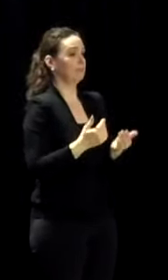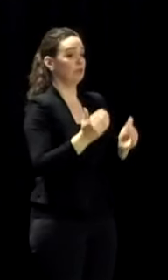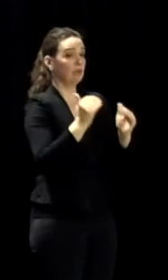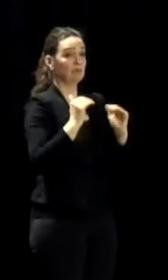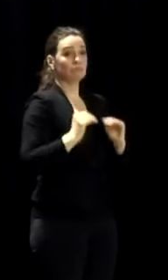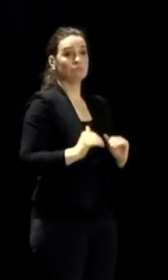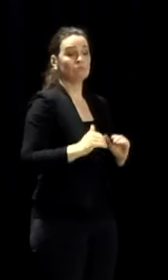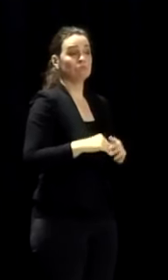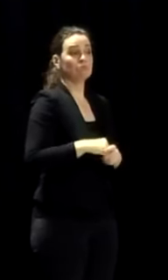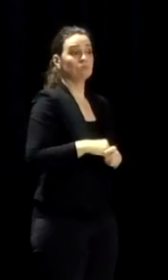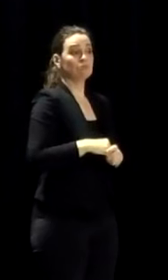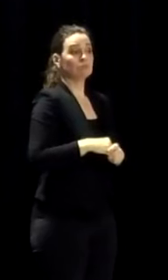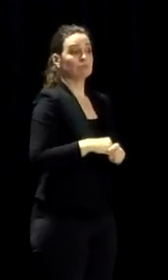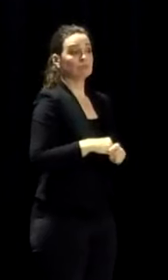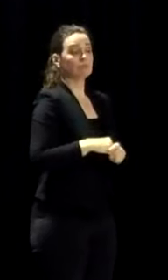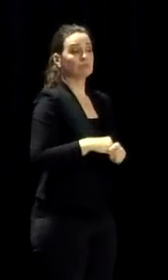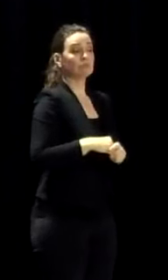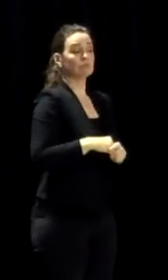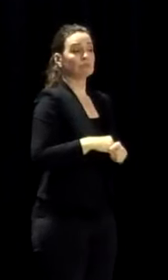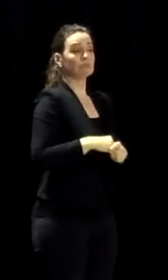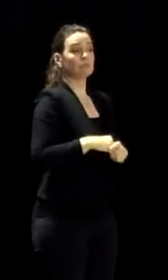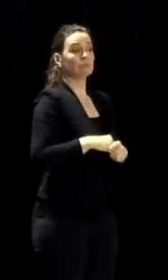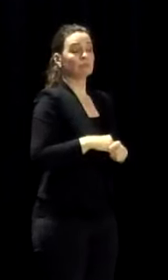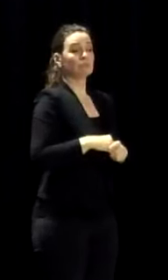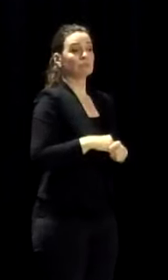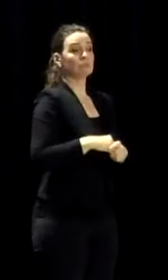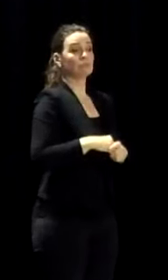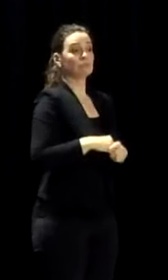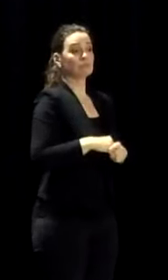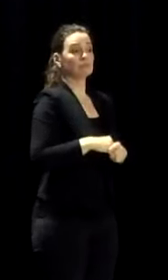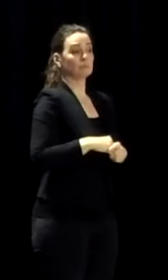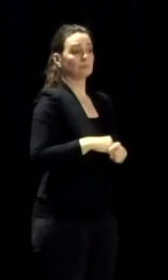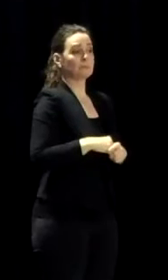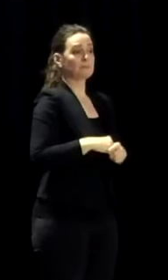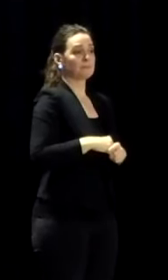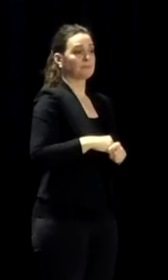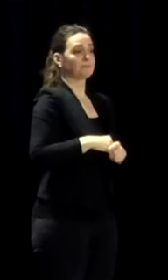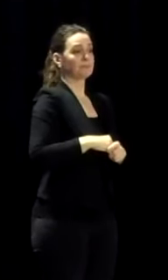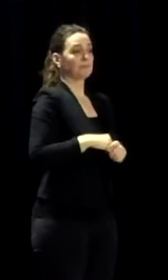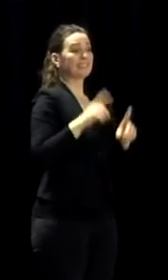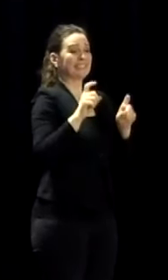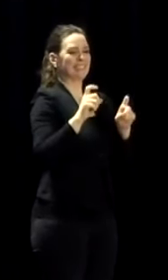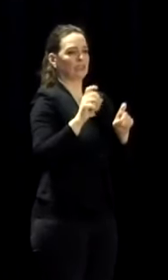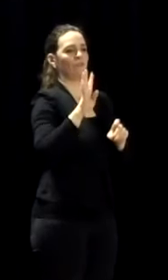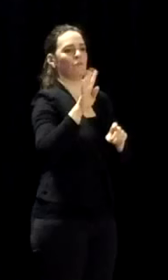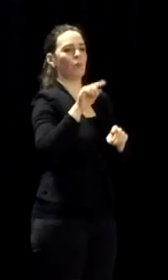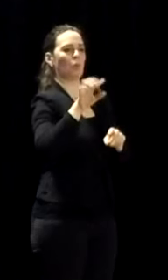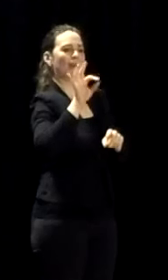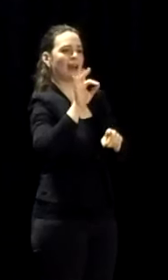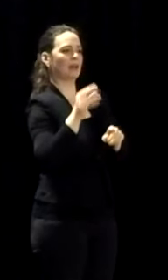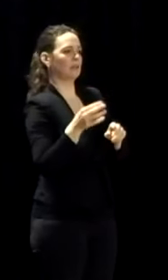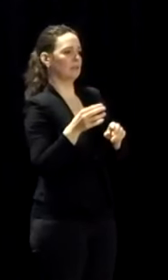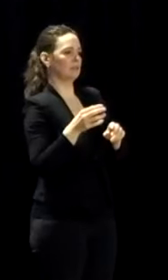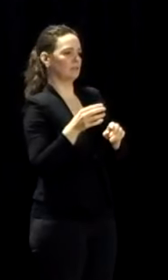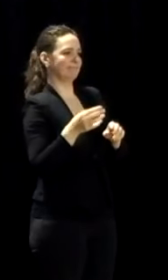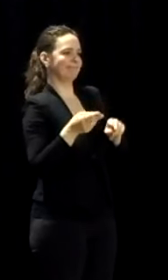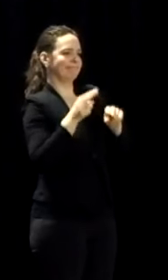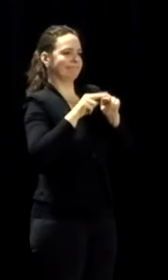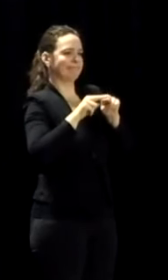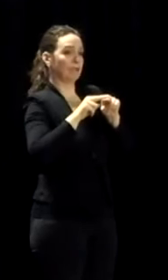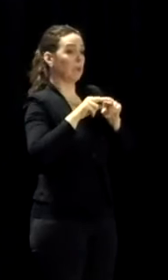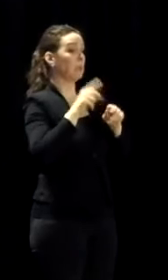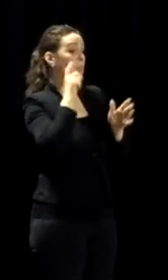which tests being taken turn out to be positive are 4.9%. That's moved down the last 2 days.